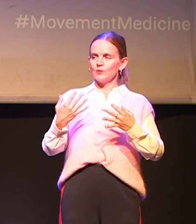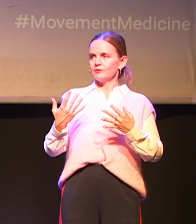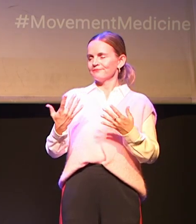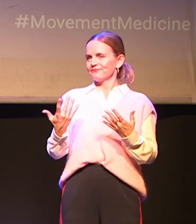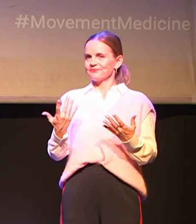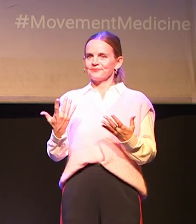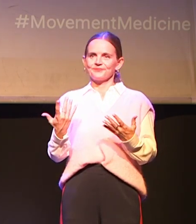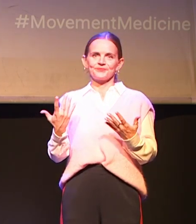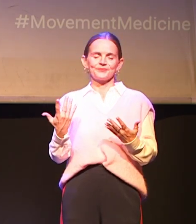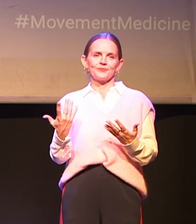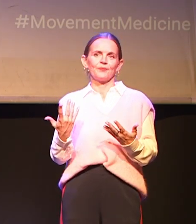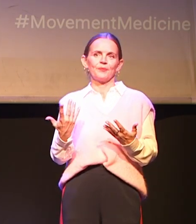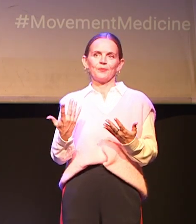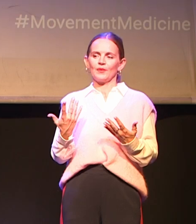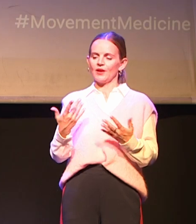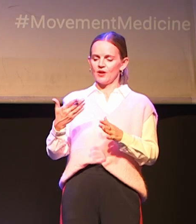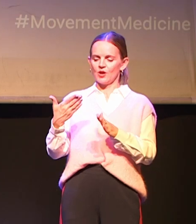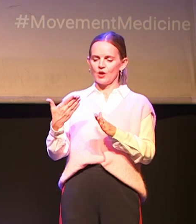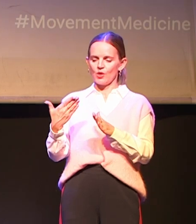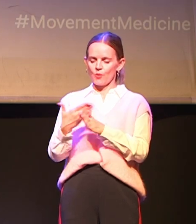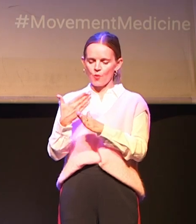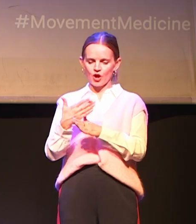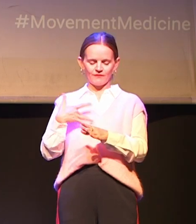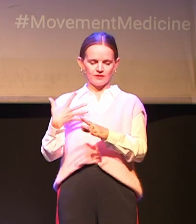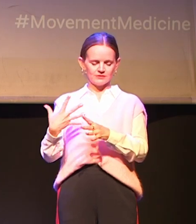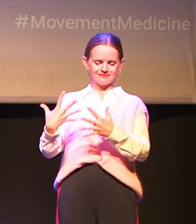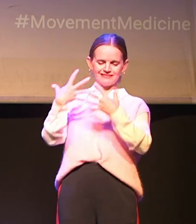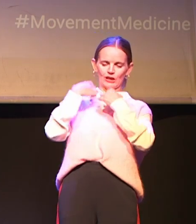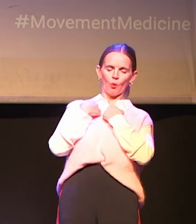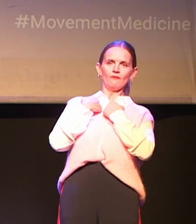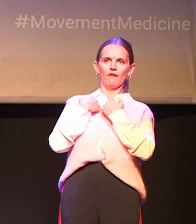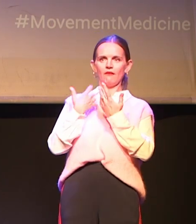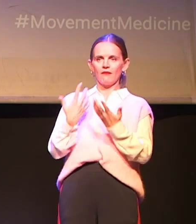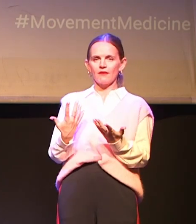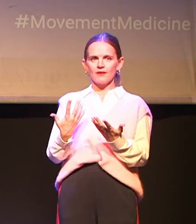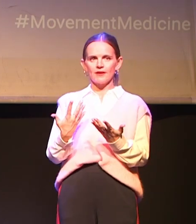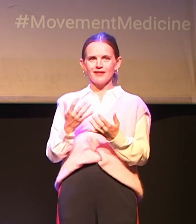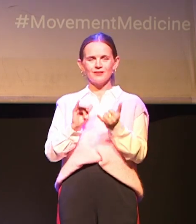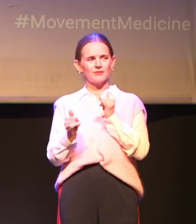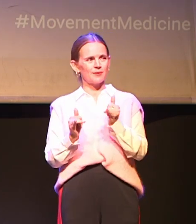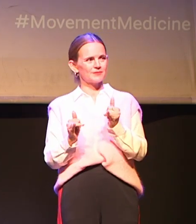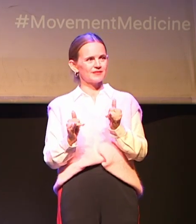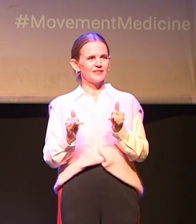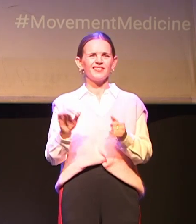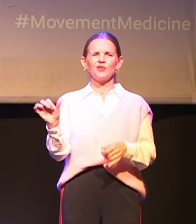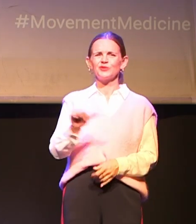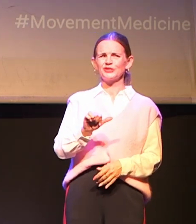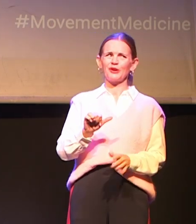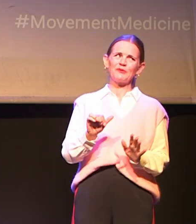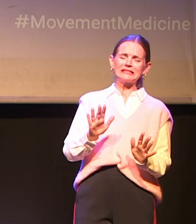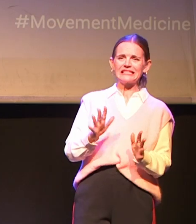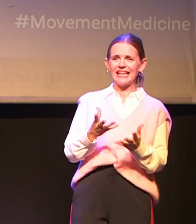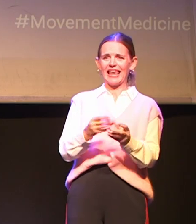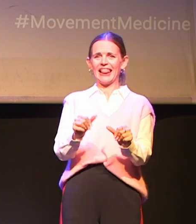like the work is working you. And really, like, I'm like, sometimes should we have been just called like joy or